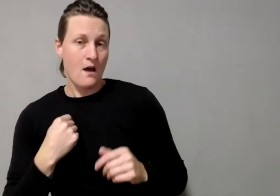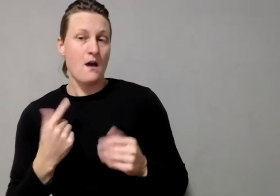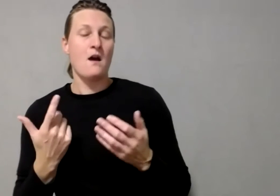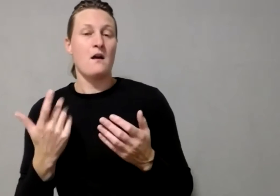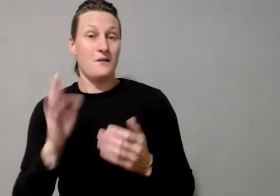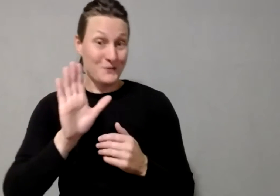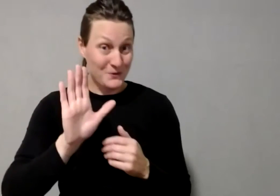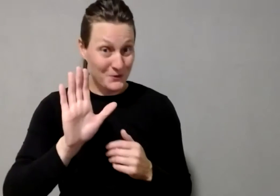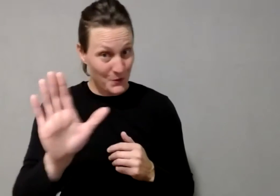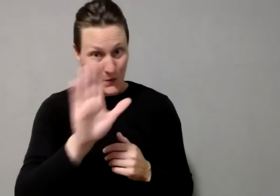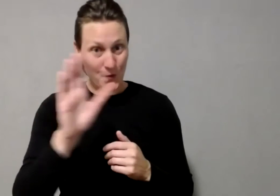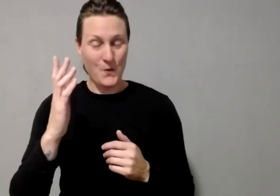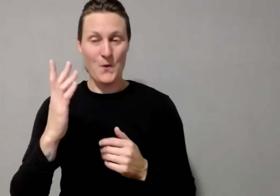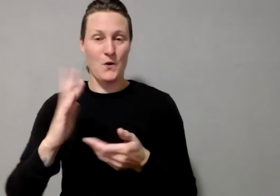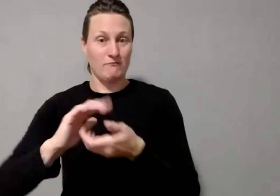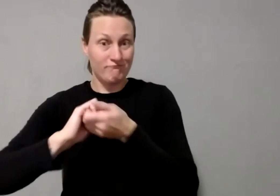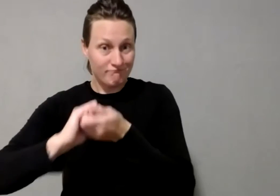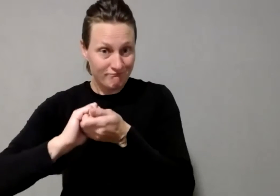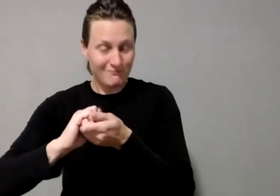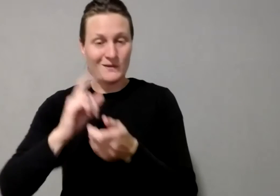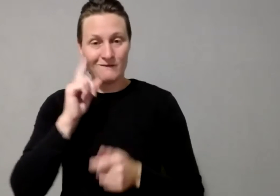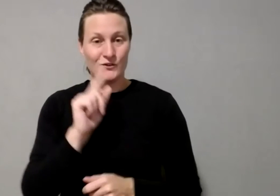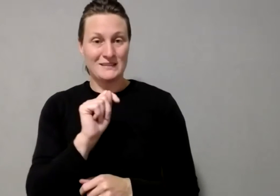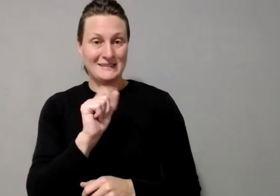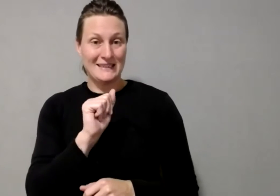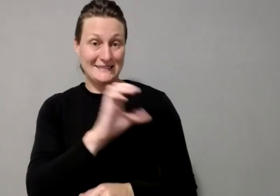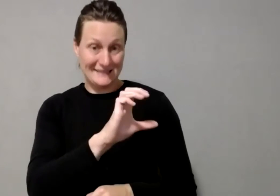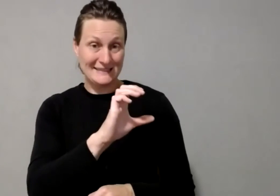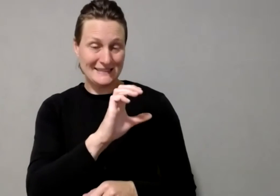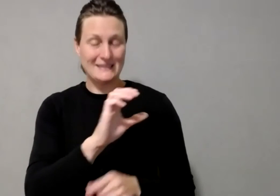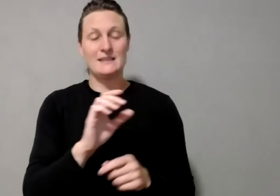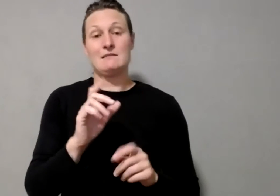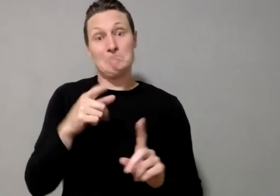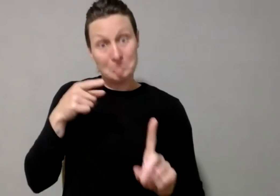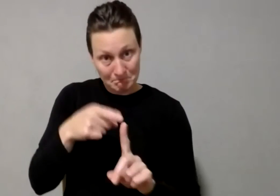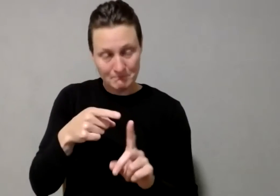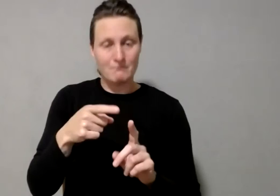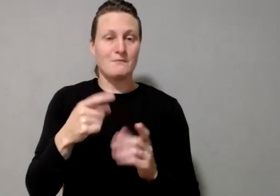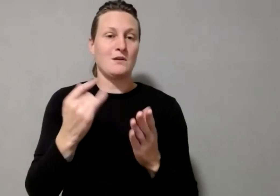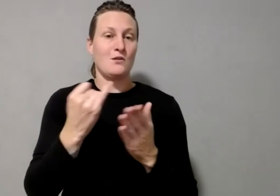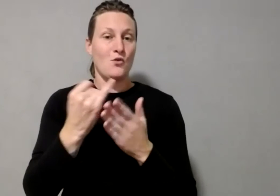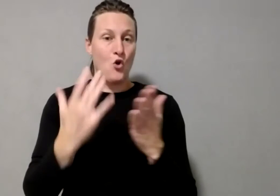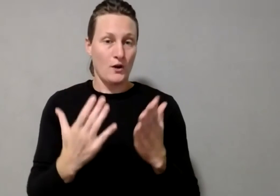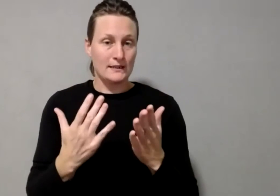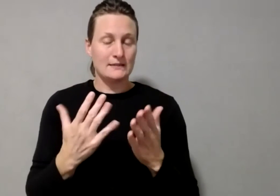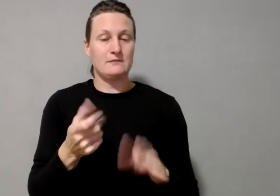your liaison for the Artist in the Library program, and